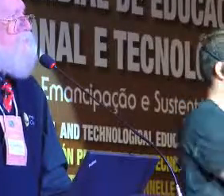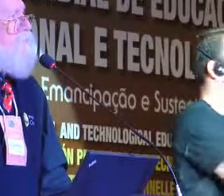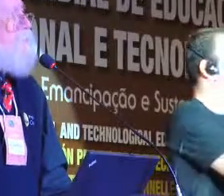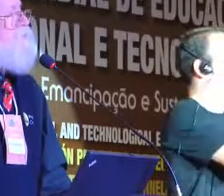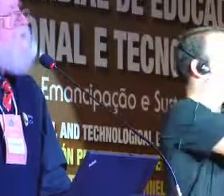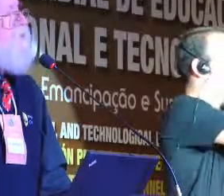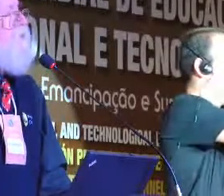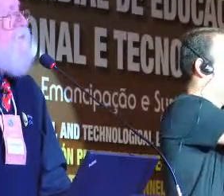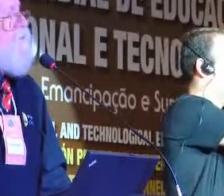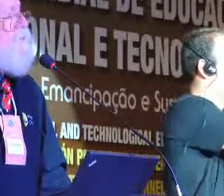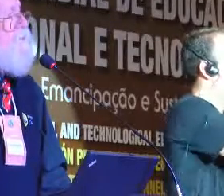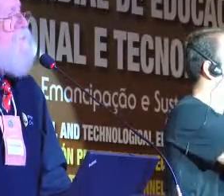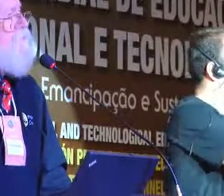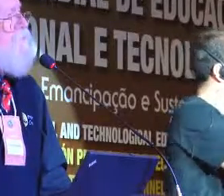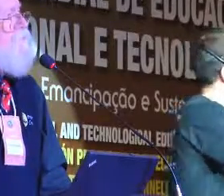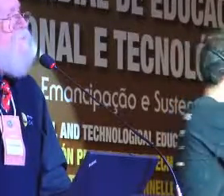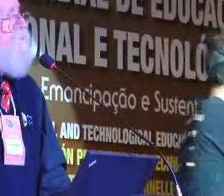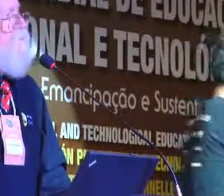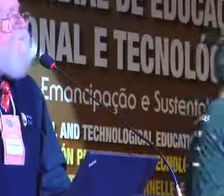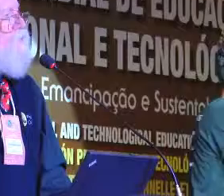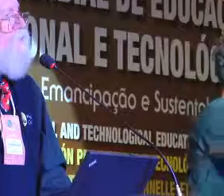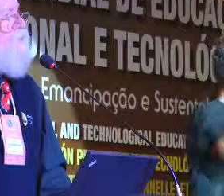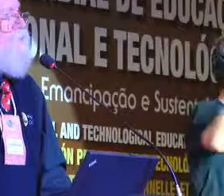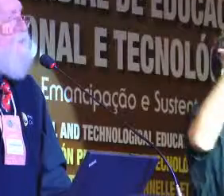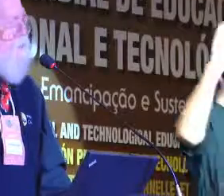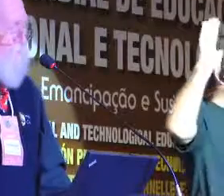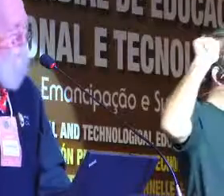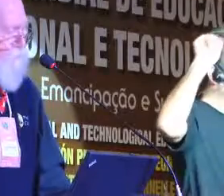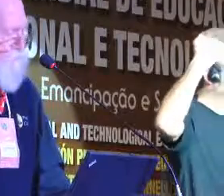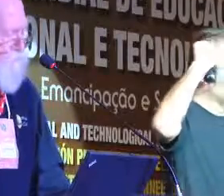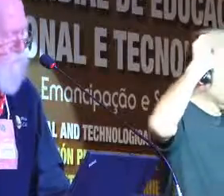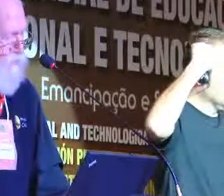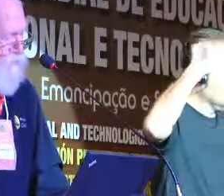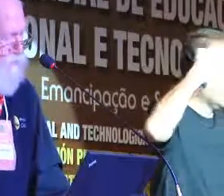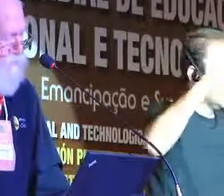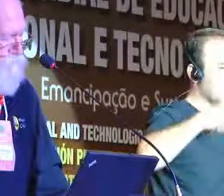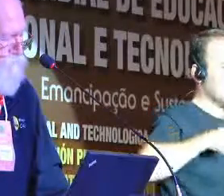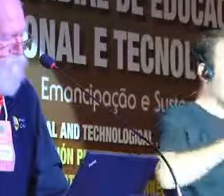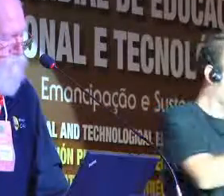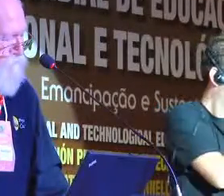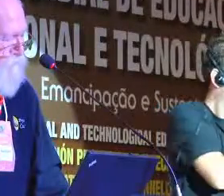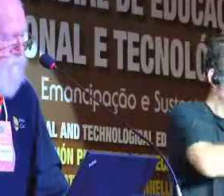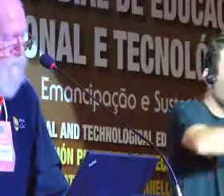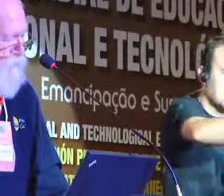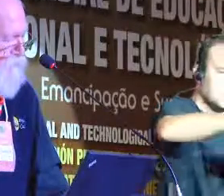students using the code to learn elementary school subjects.